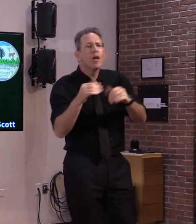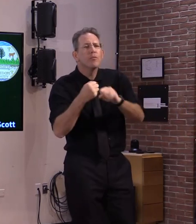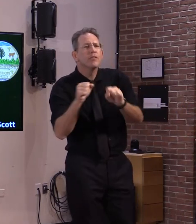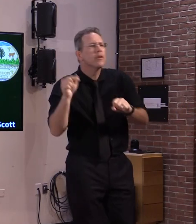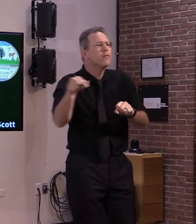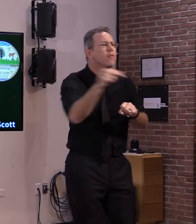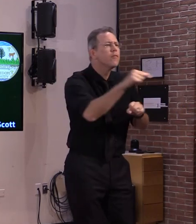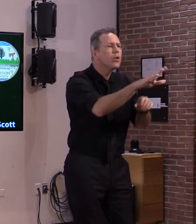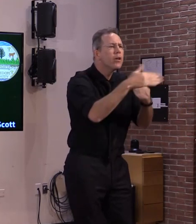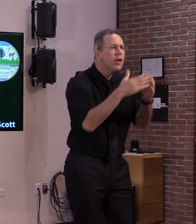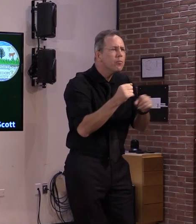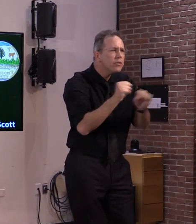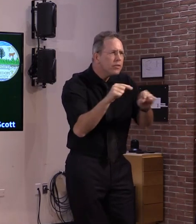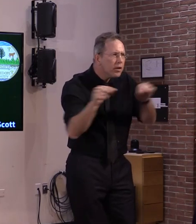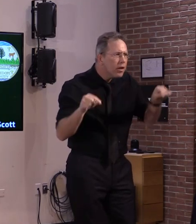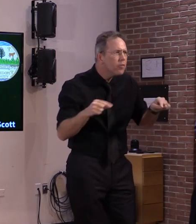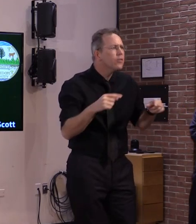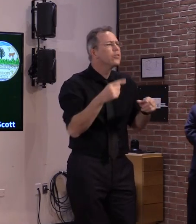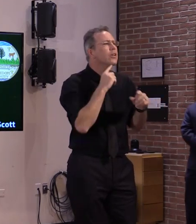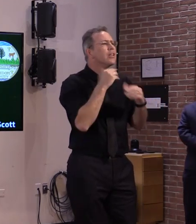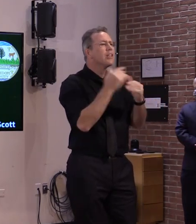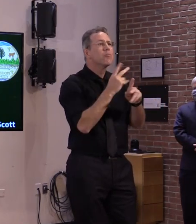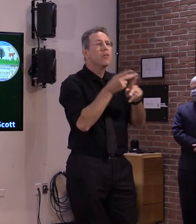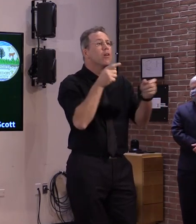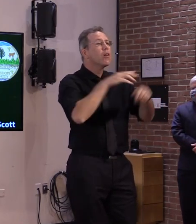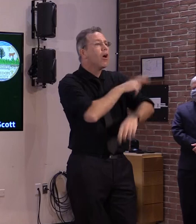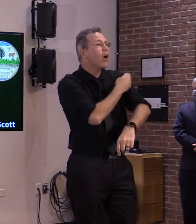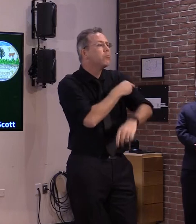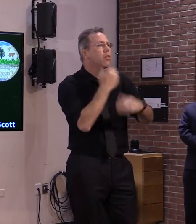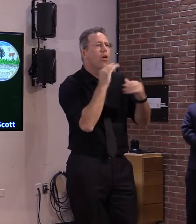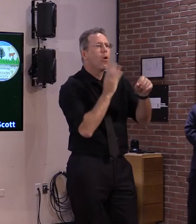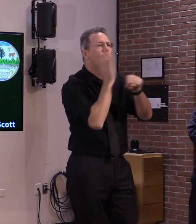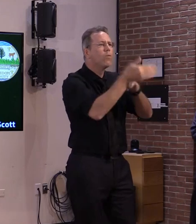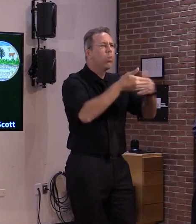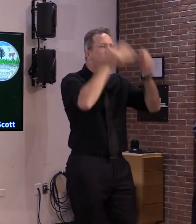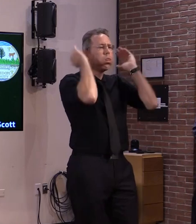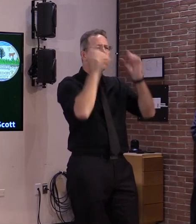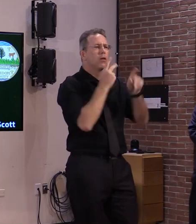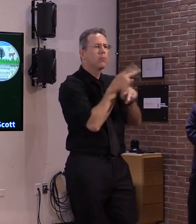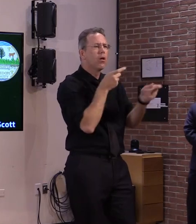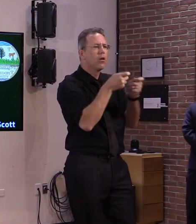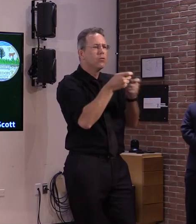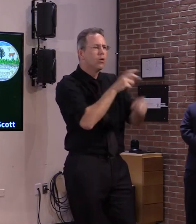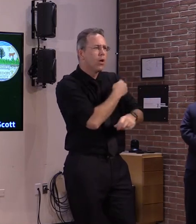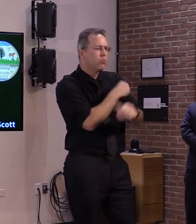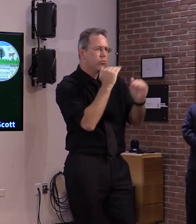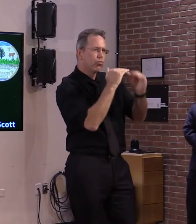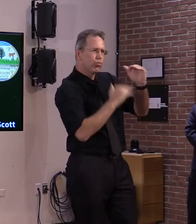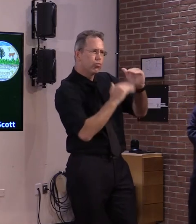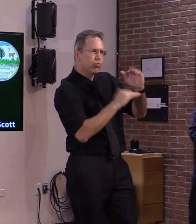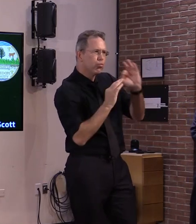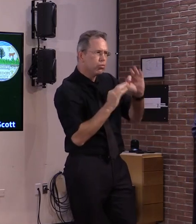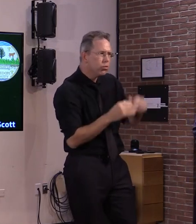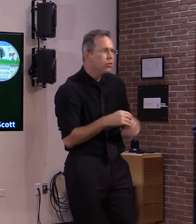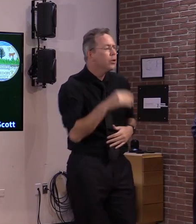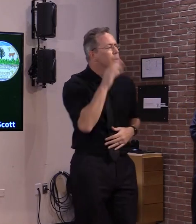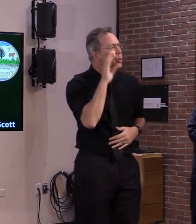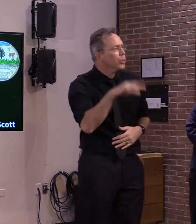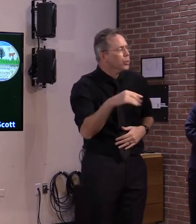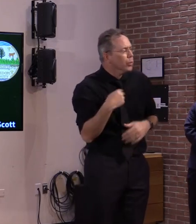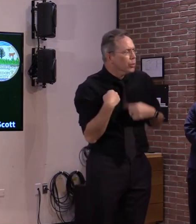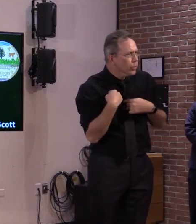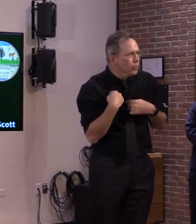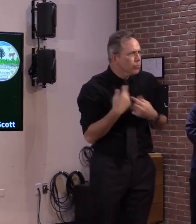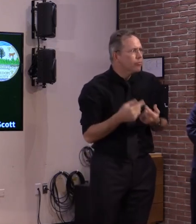open. As you know, we've seen a rise in cases over the last 2 to 3 weeks. And while our positivity rate remains